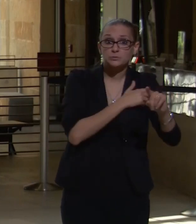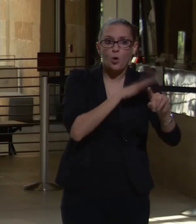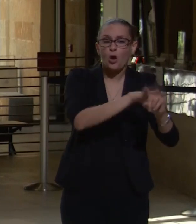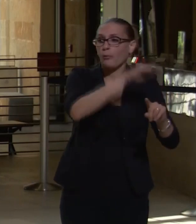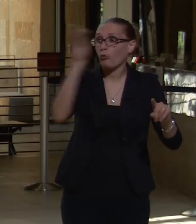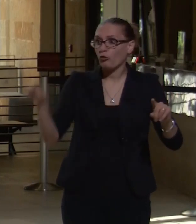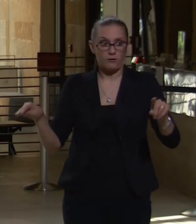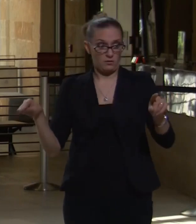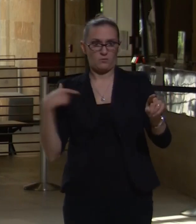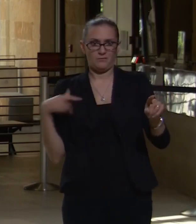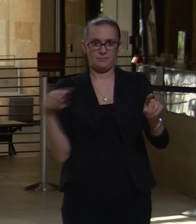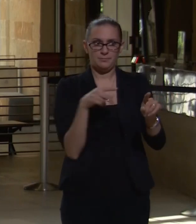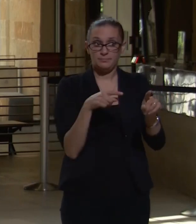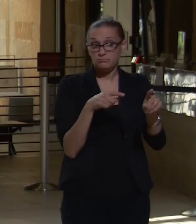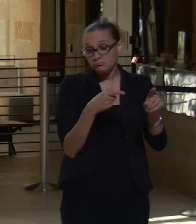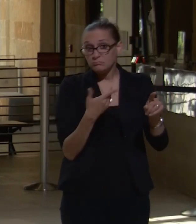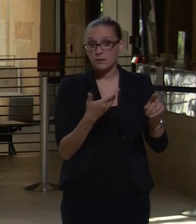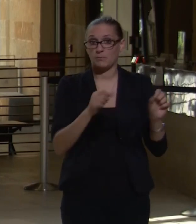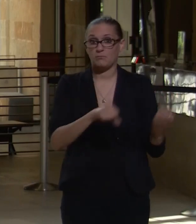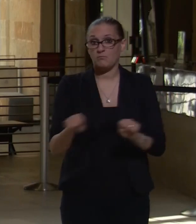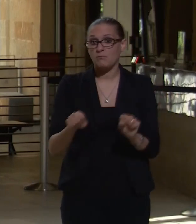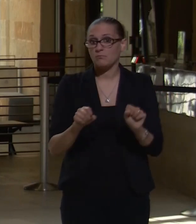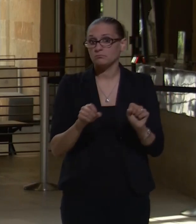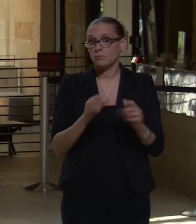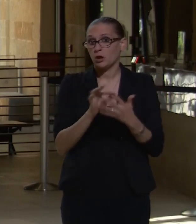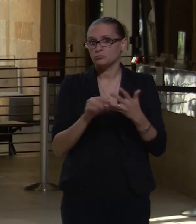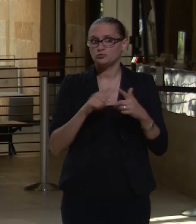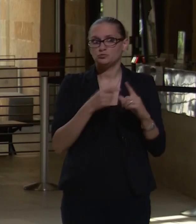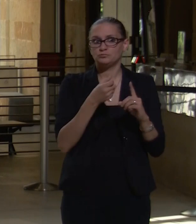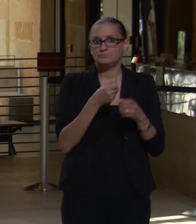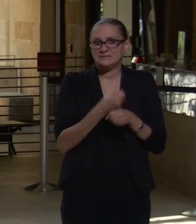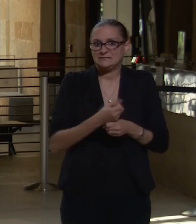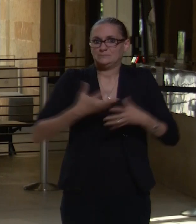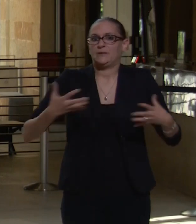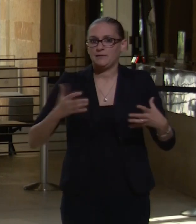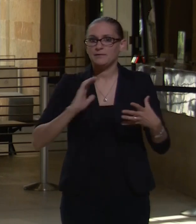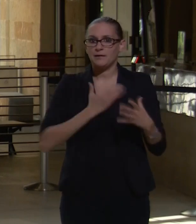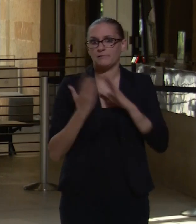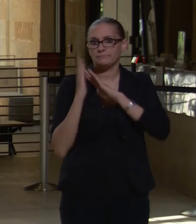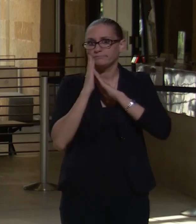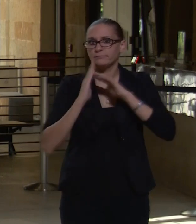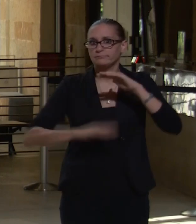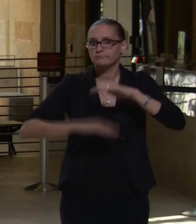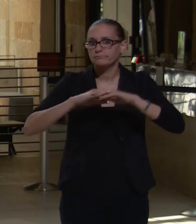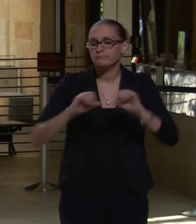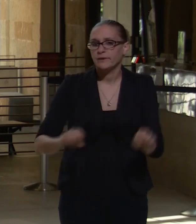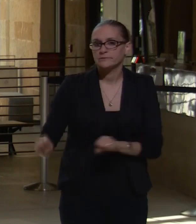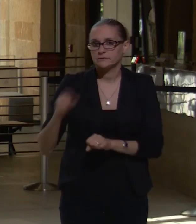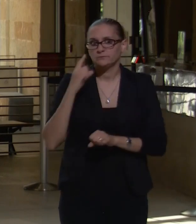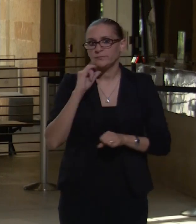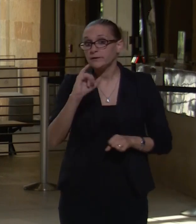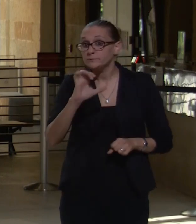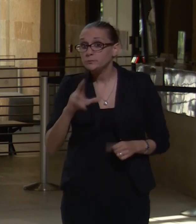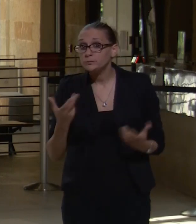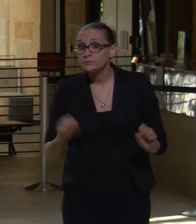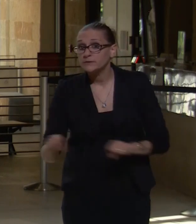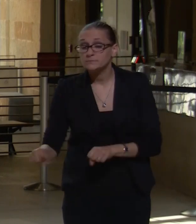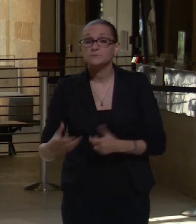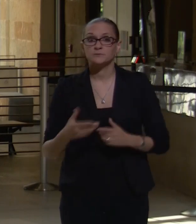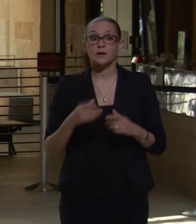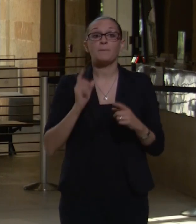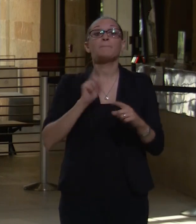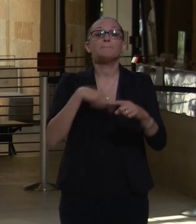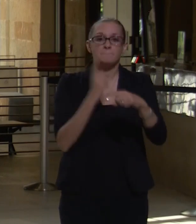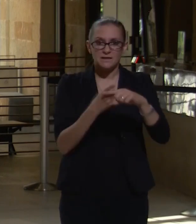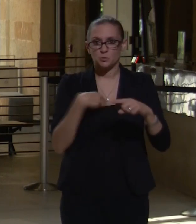and we're looking at all those options as opportunities to expand our bed capacity, our ICU capacity. In addition to